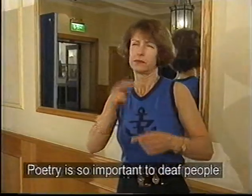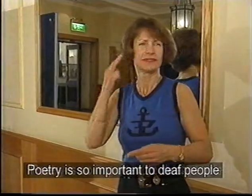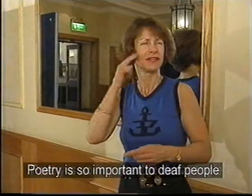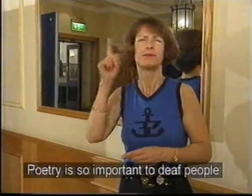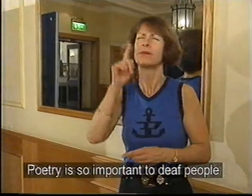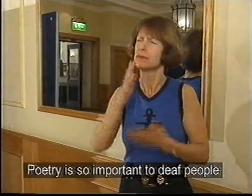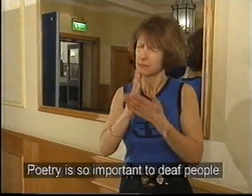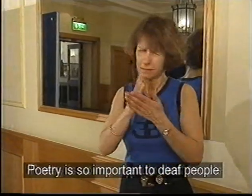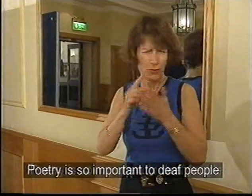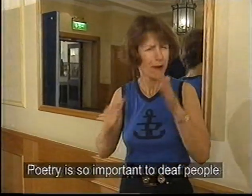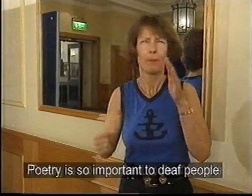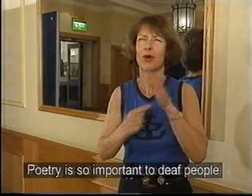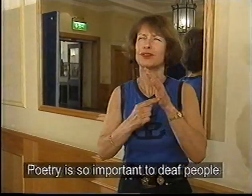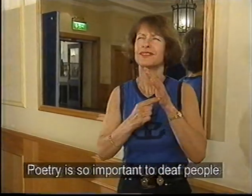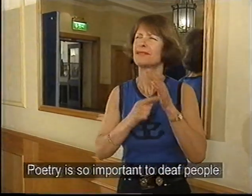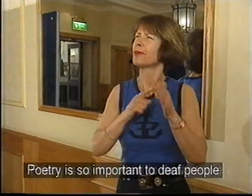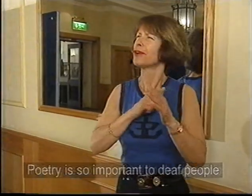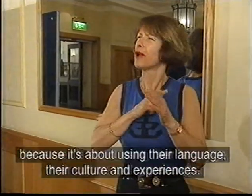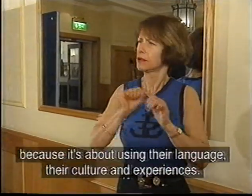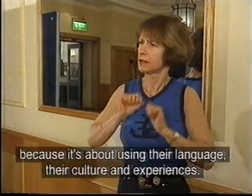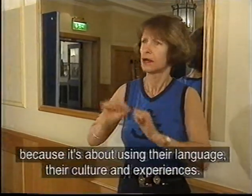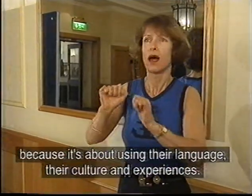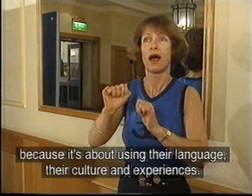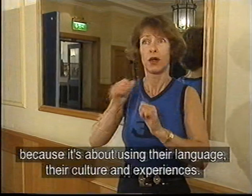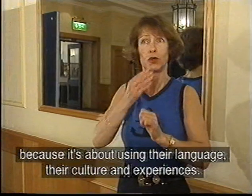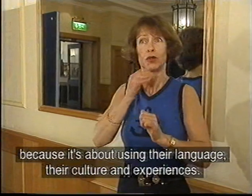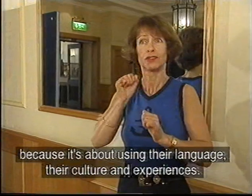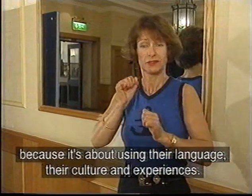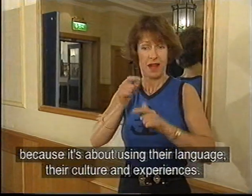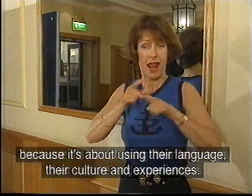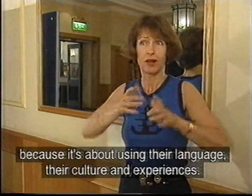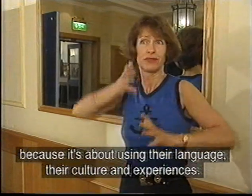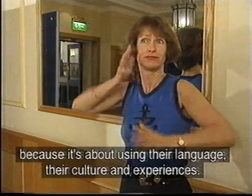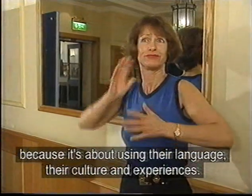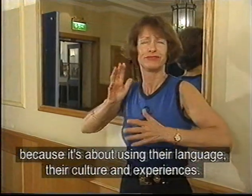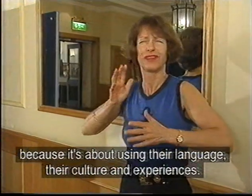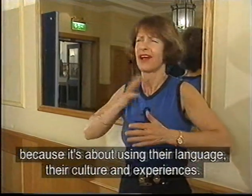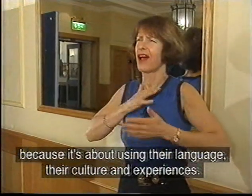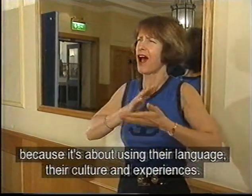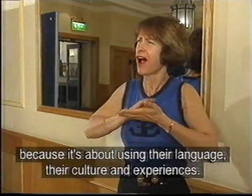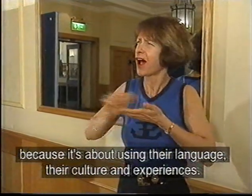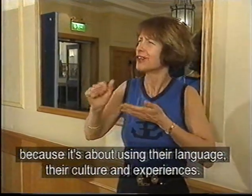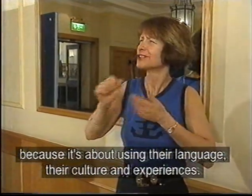Poetry is so important to deaf people because it's about using their language, their culture and